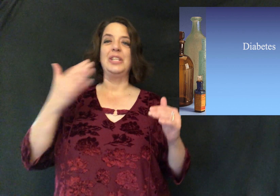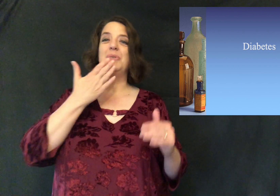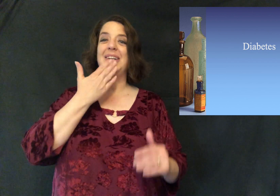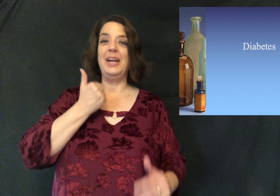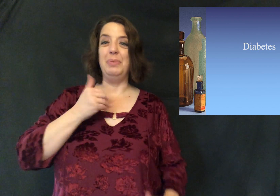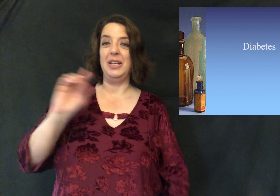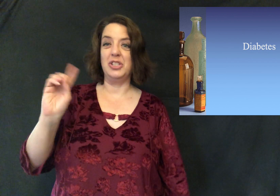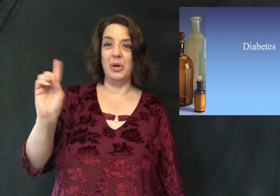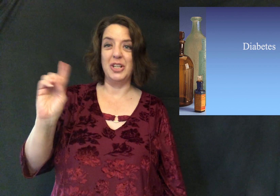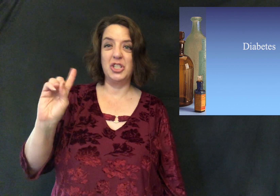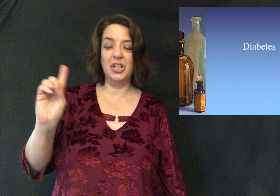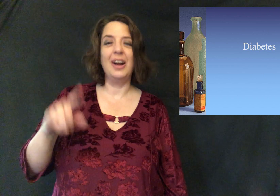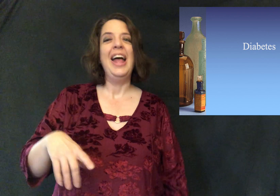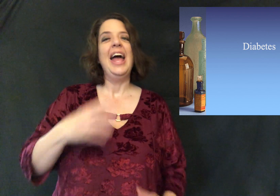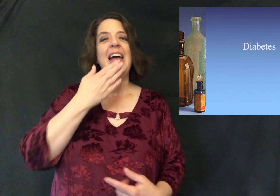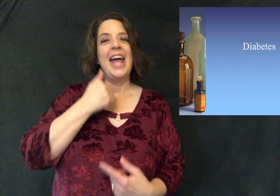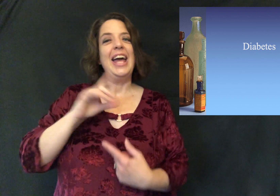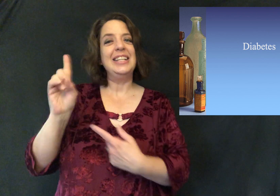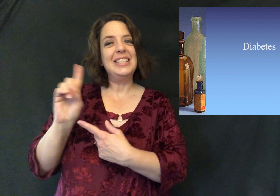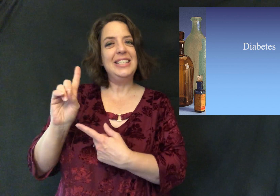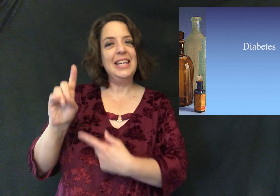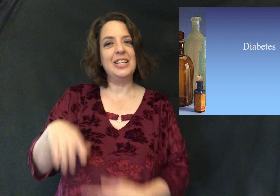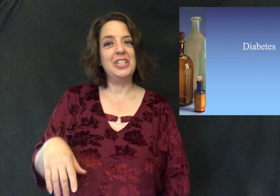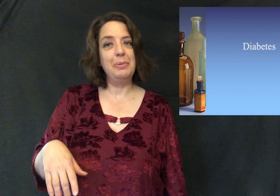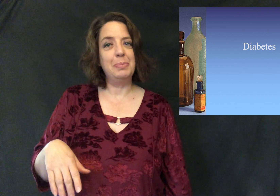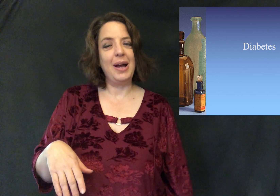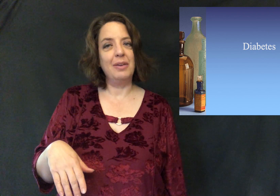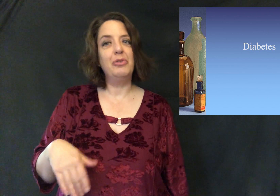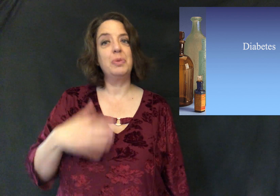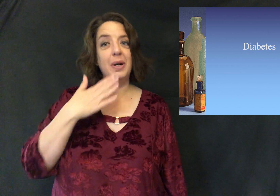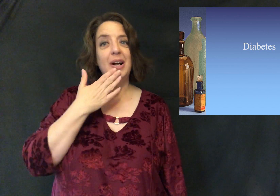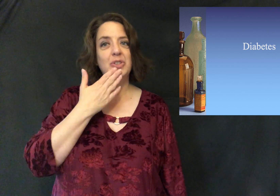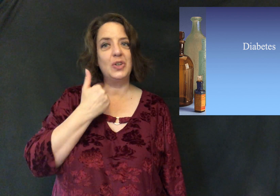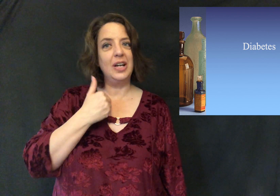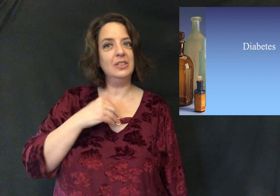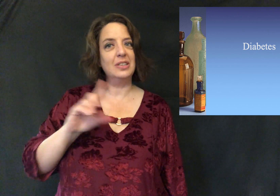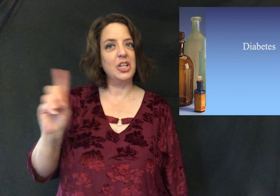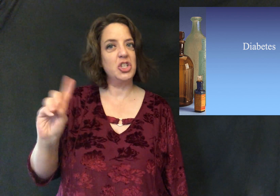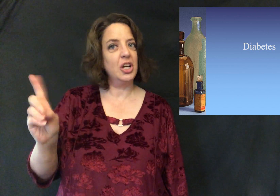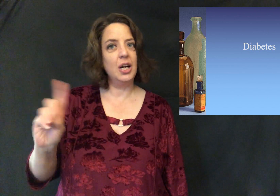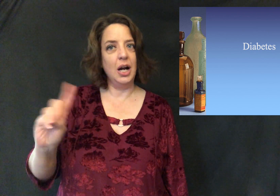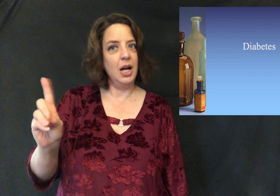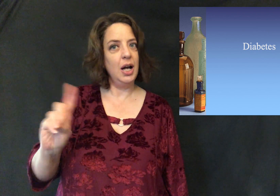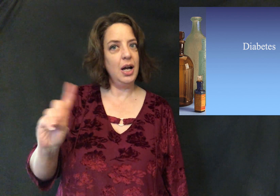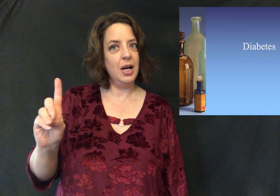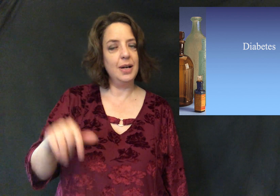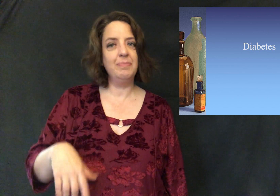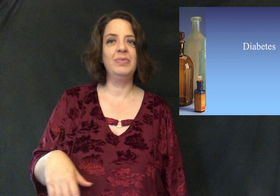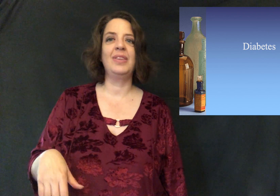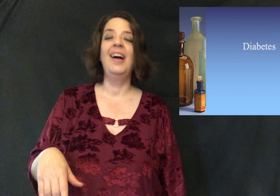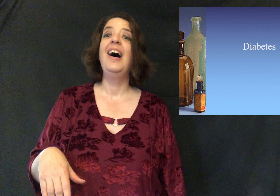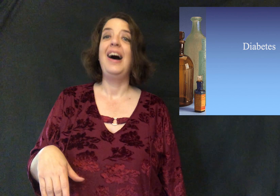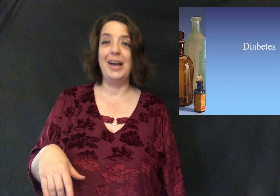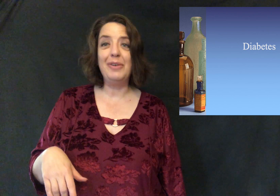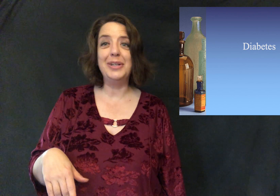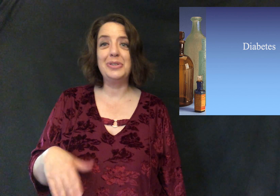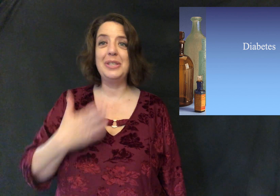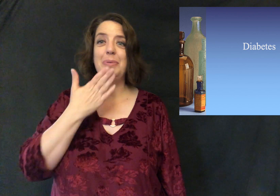what diabetes. So it's sugar. And it's a D that shapes back and forth, but it also kind of looks like sugar. I have also seen people